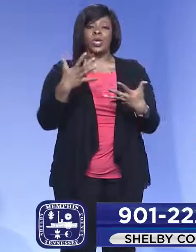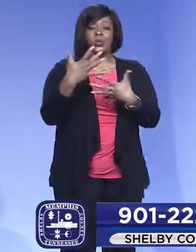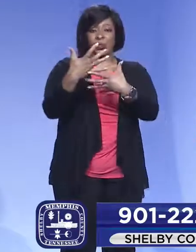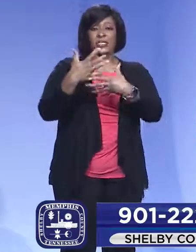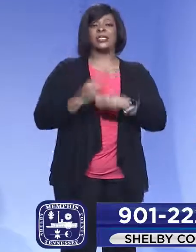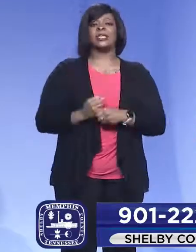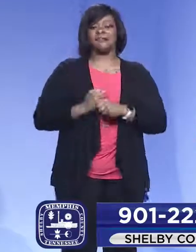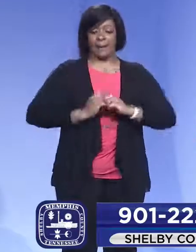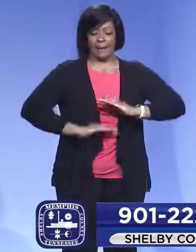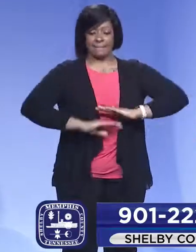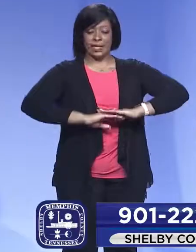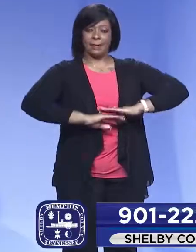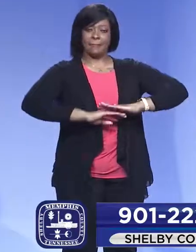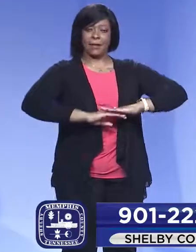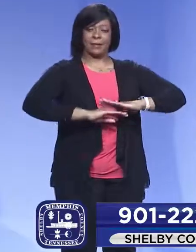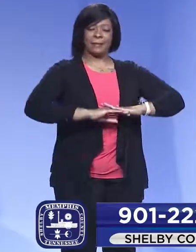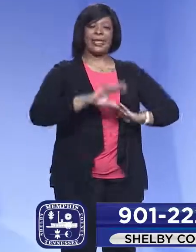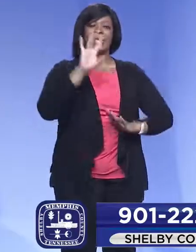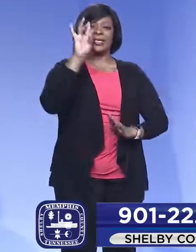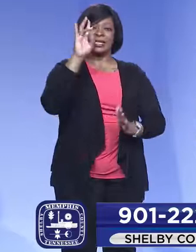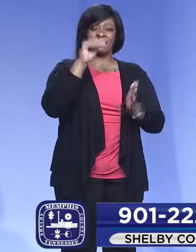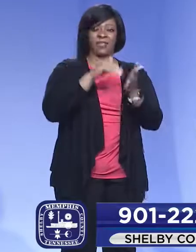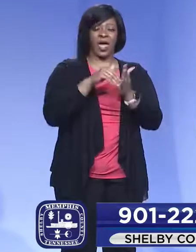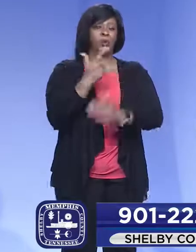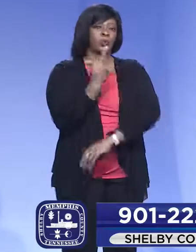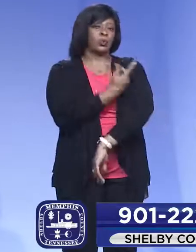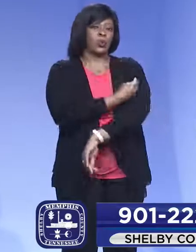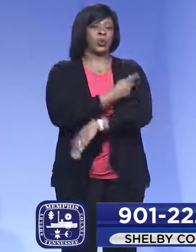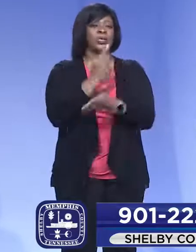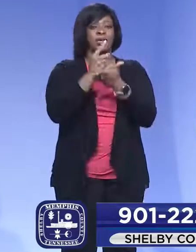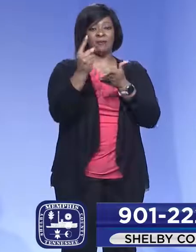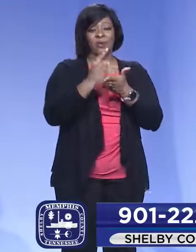receive a minimum of 7,000 doses